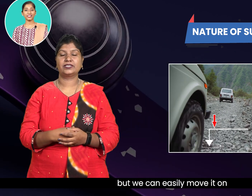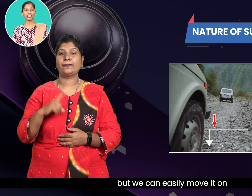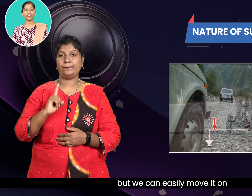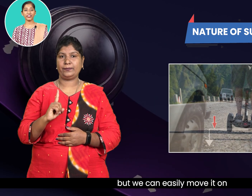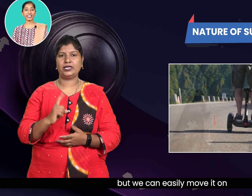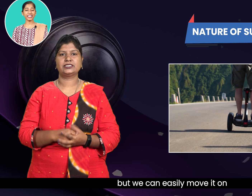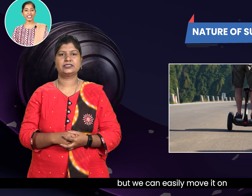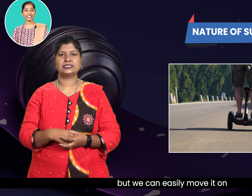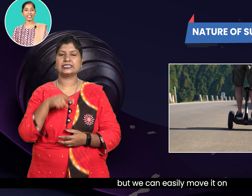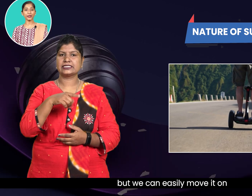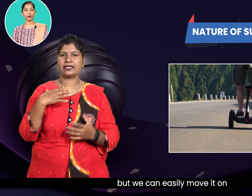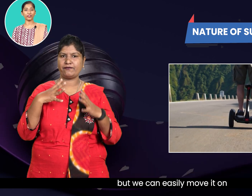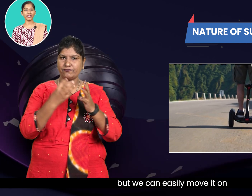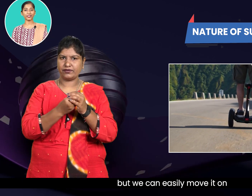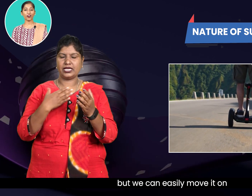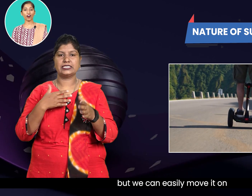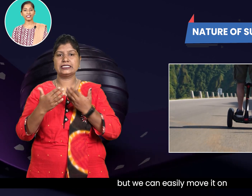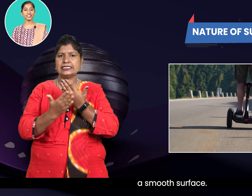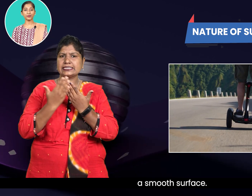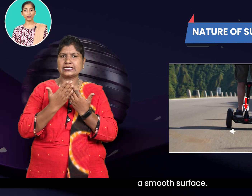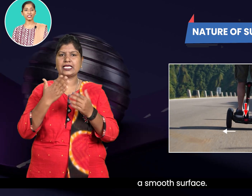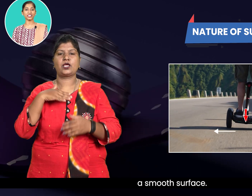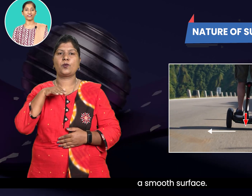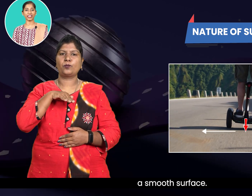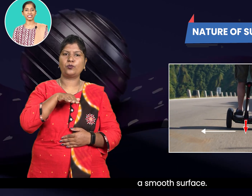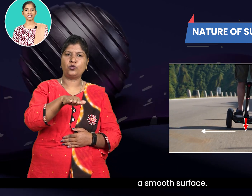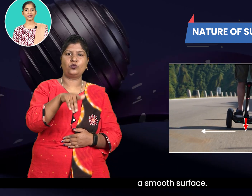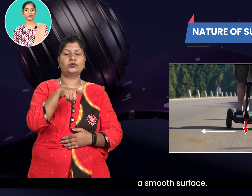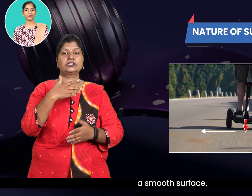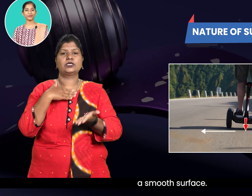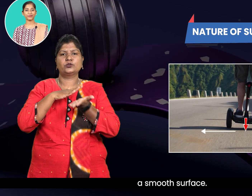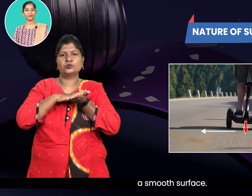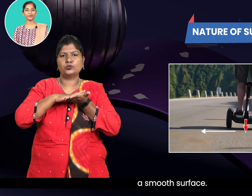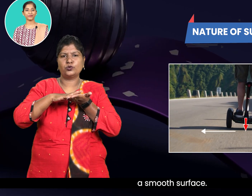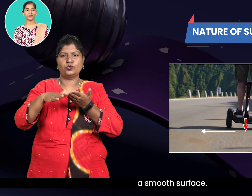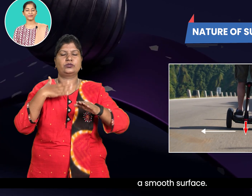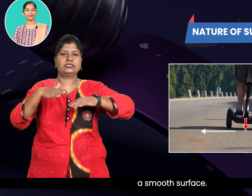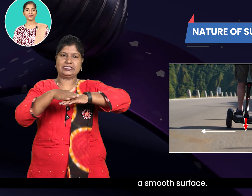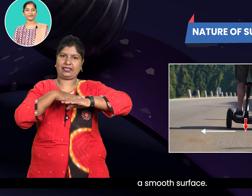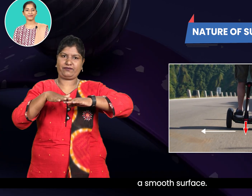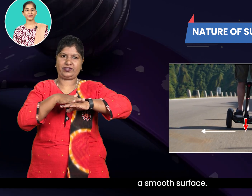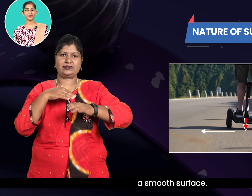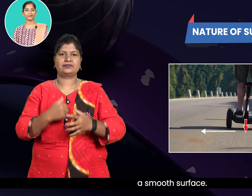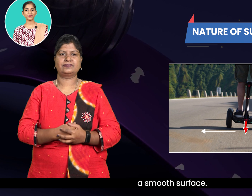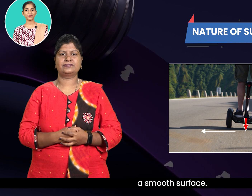But we can easily move it on a smooth surface.